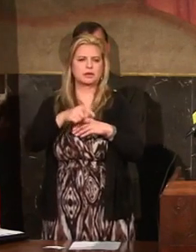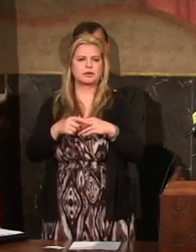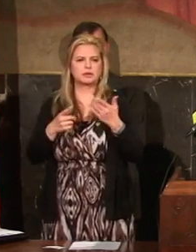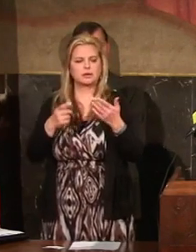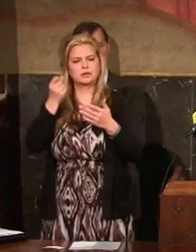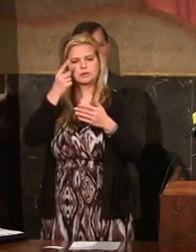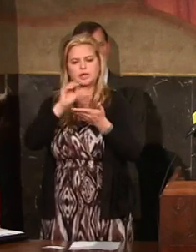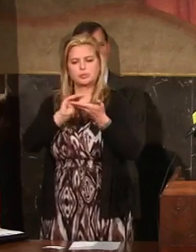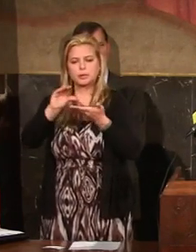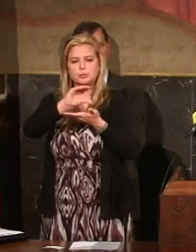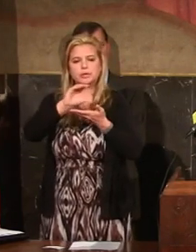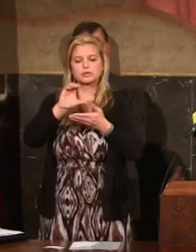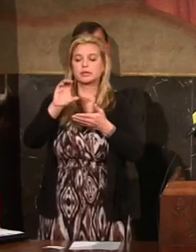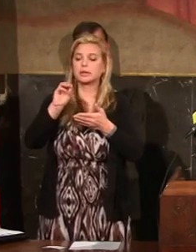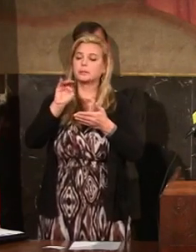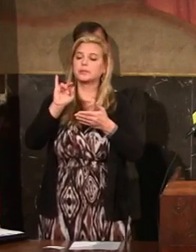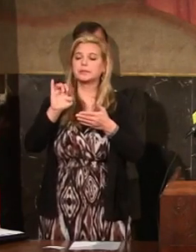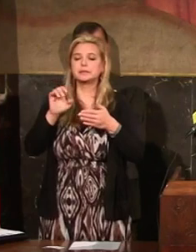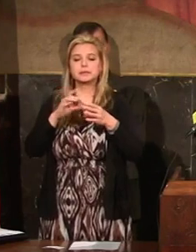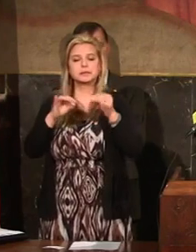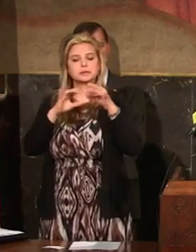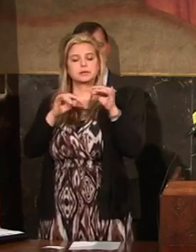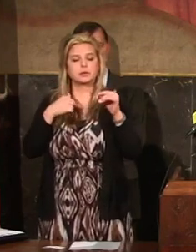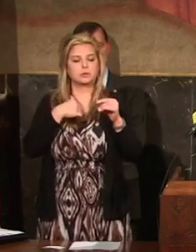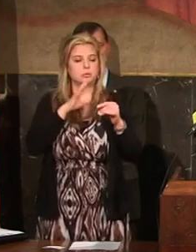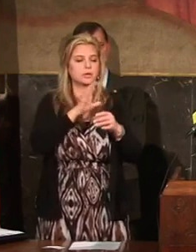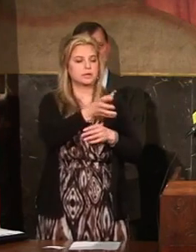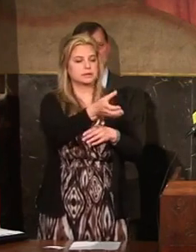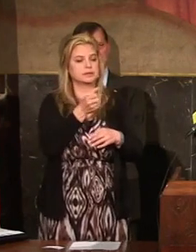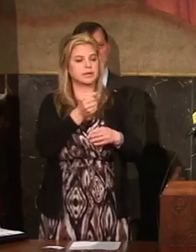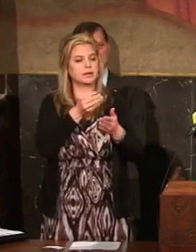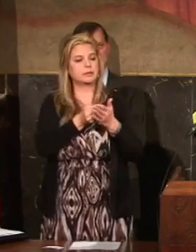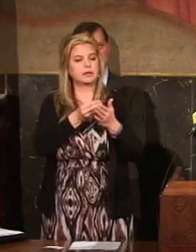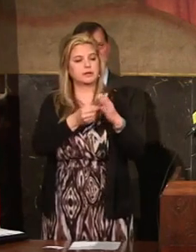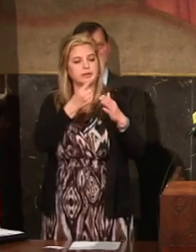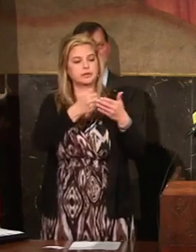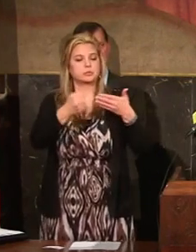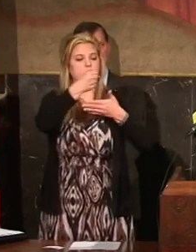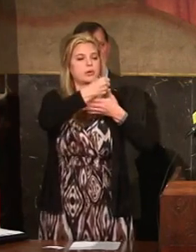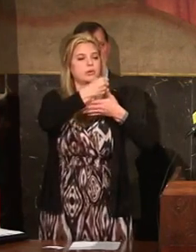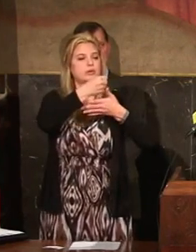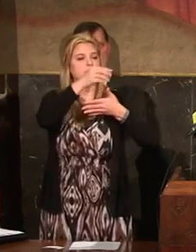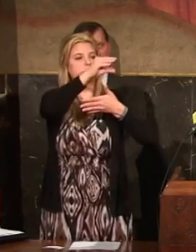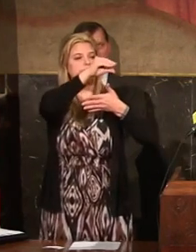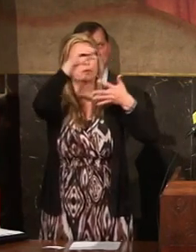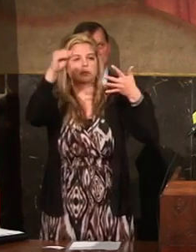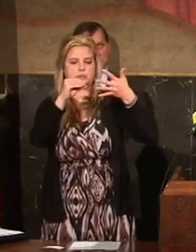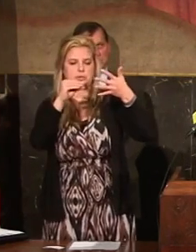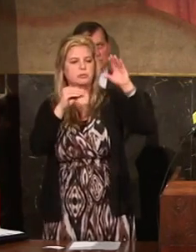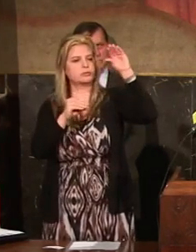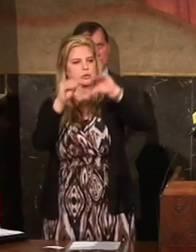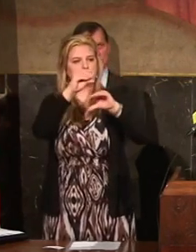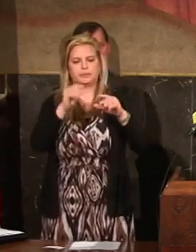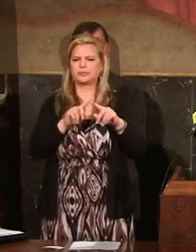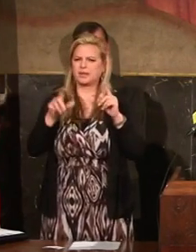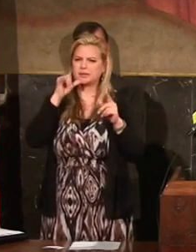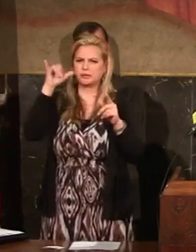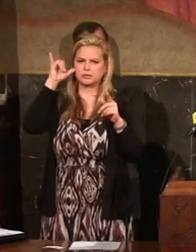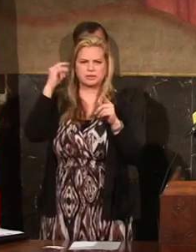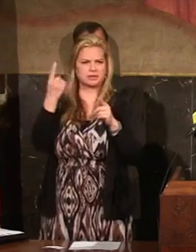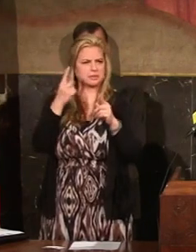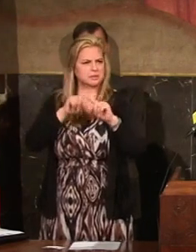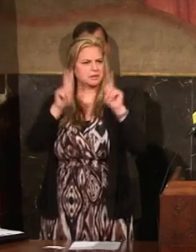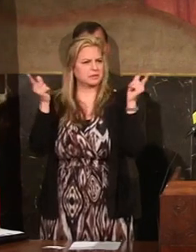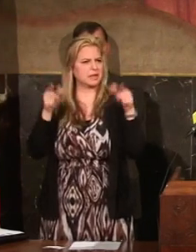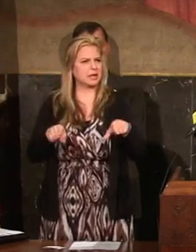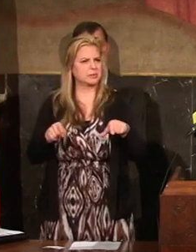Appropriations Committee to say, we're going to take money out of this priority and move it over to a different priority. But what happened yesterday is something very